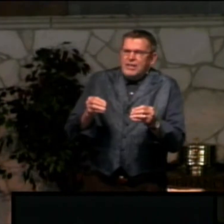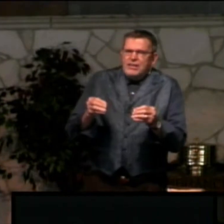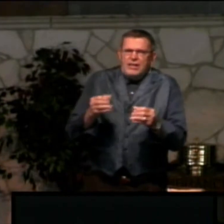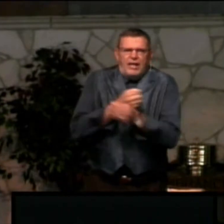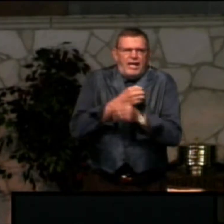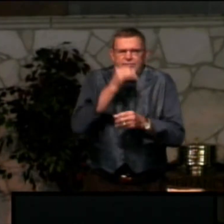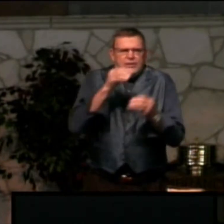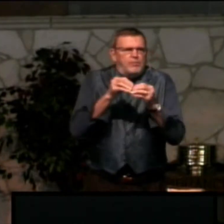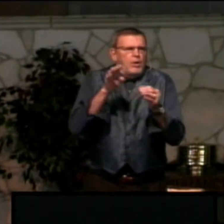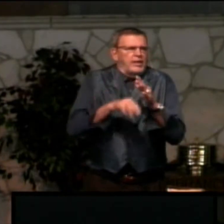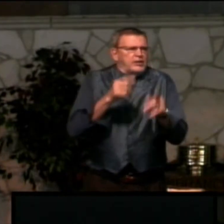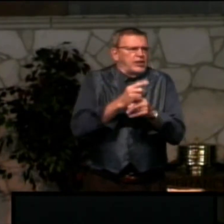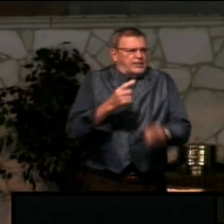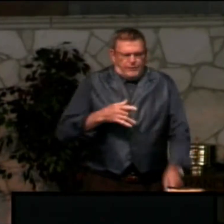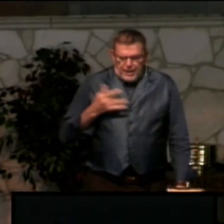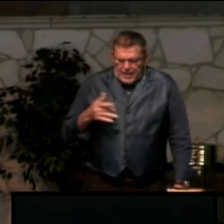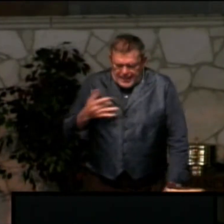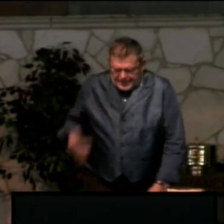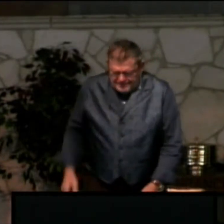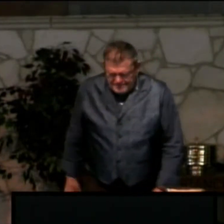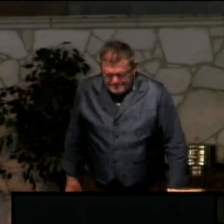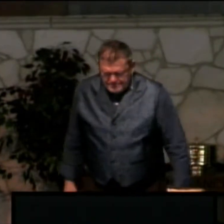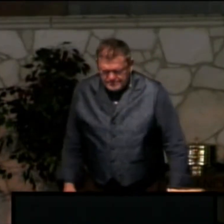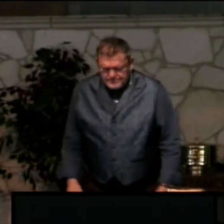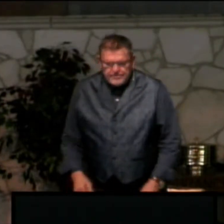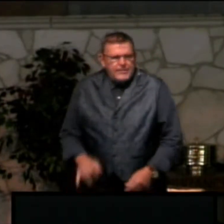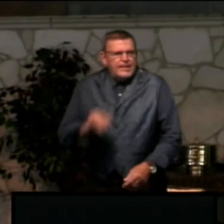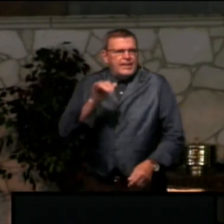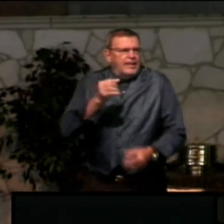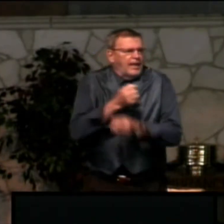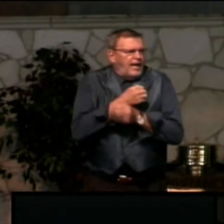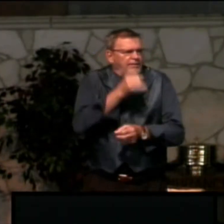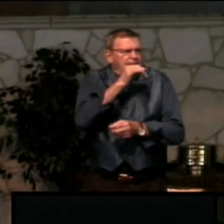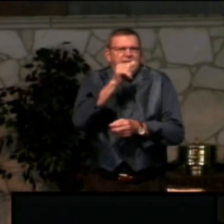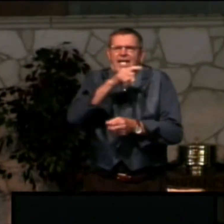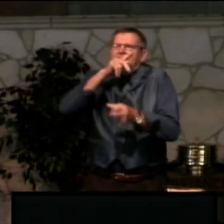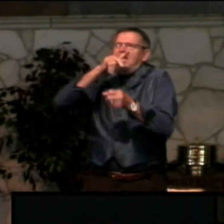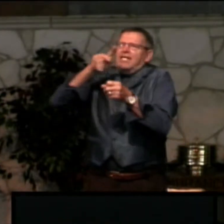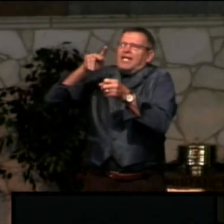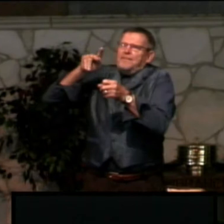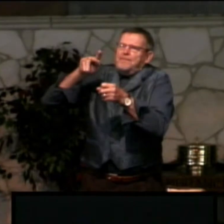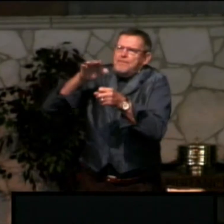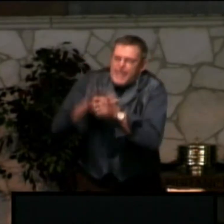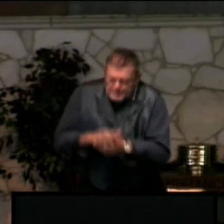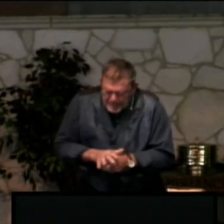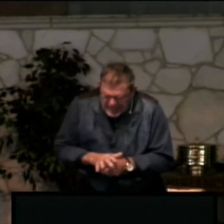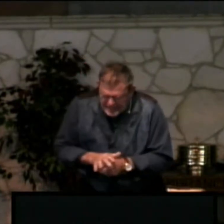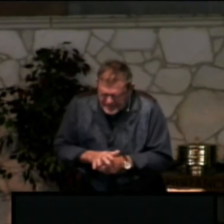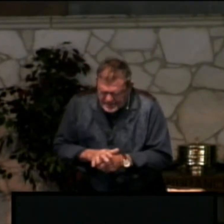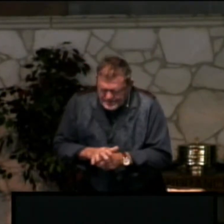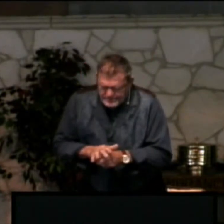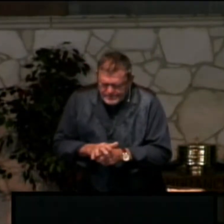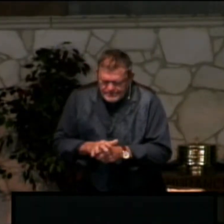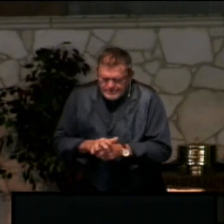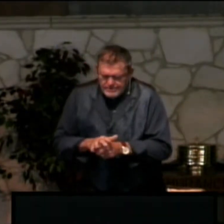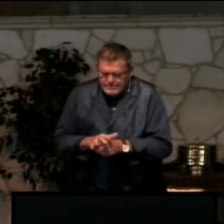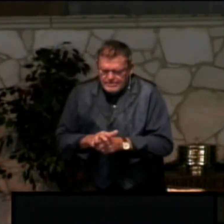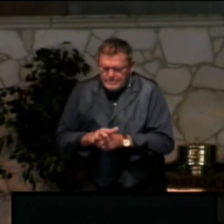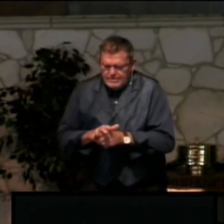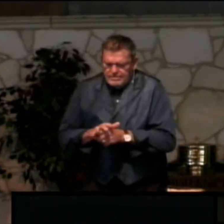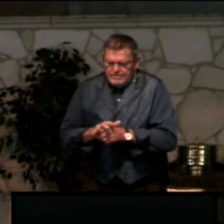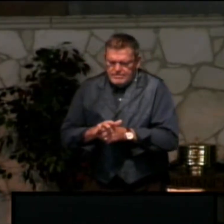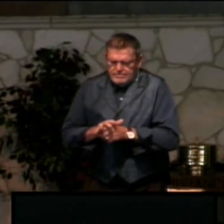And love is more than just a feeling. Love is a commitment